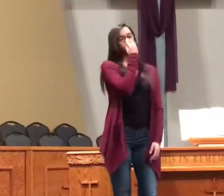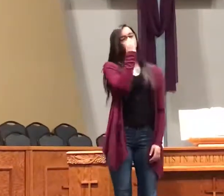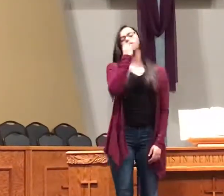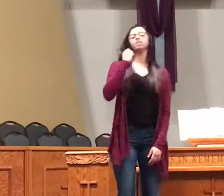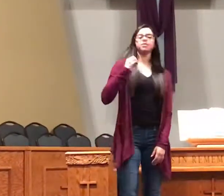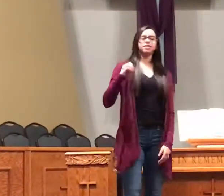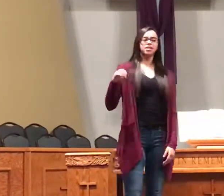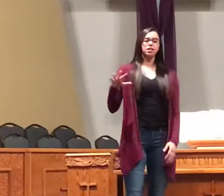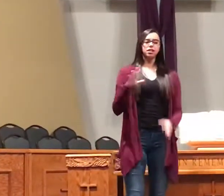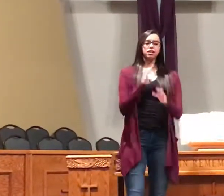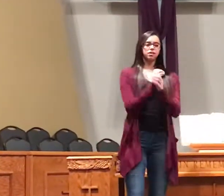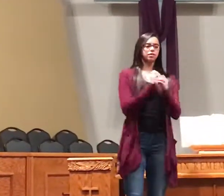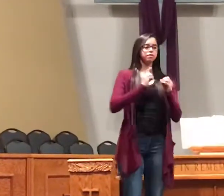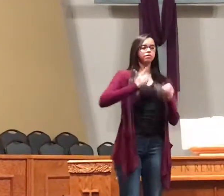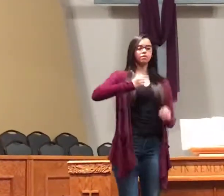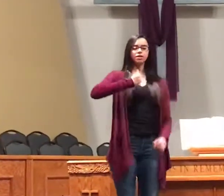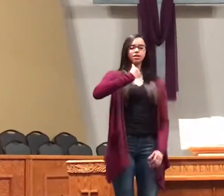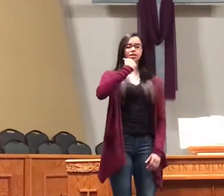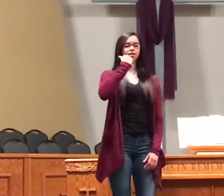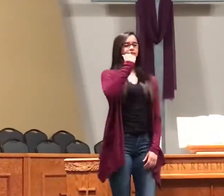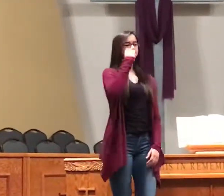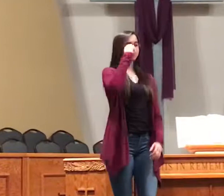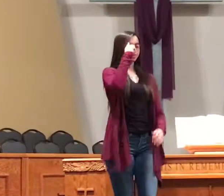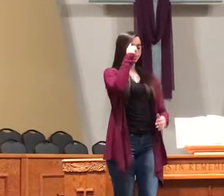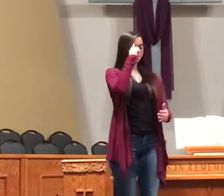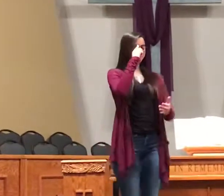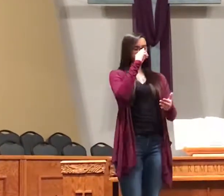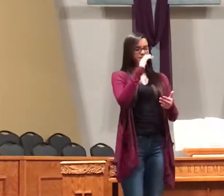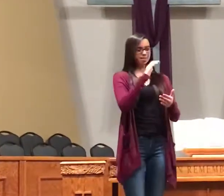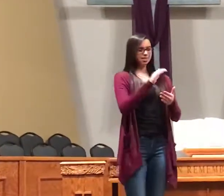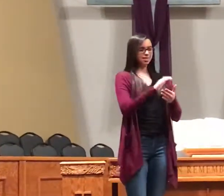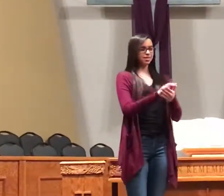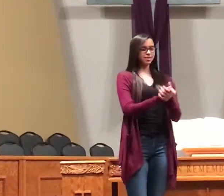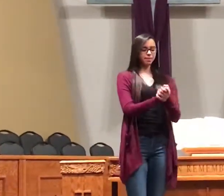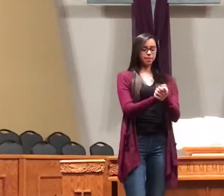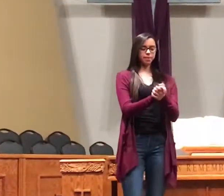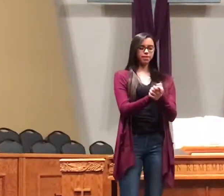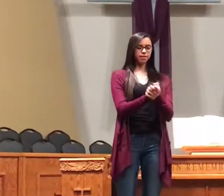and I don't really care if nobody else believes.